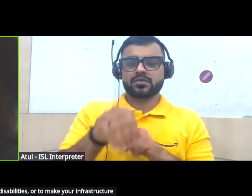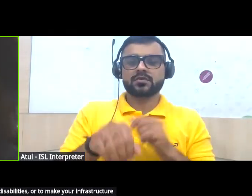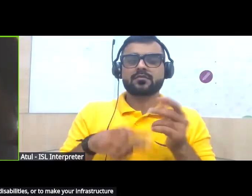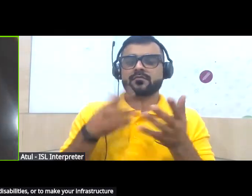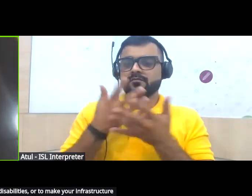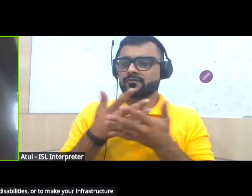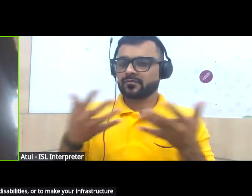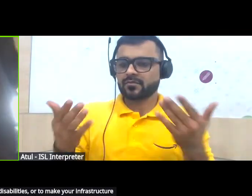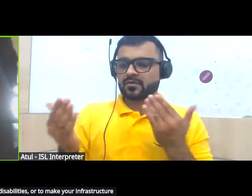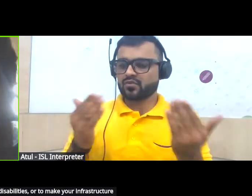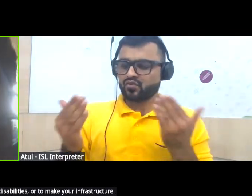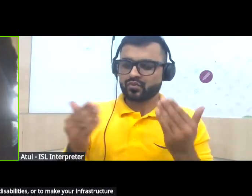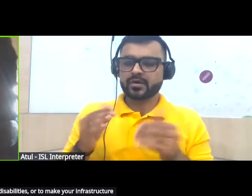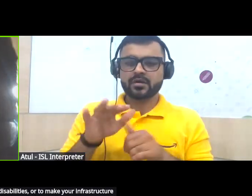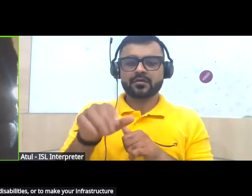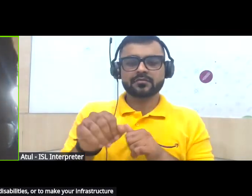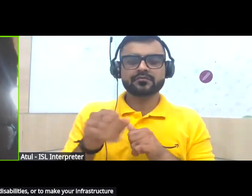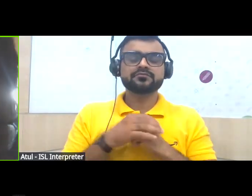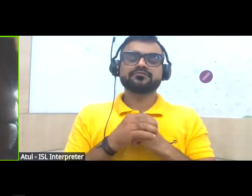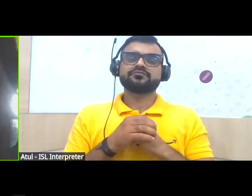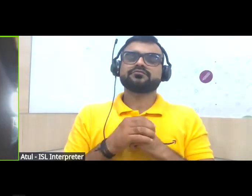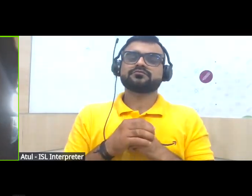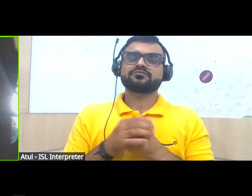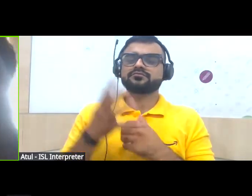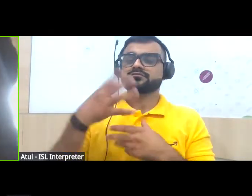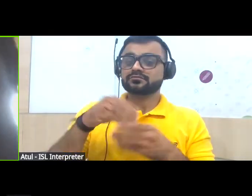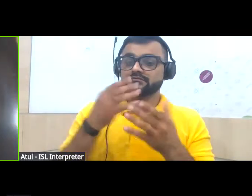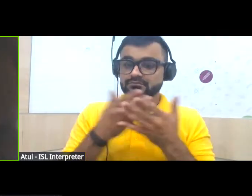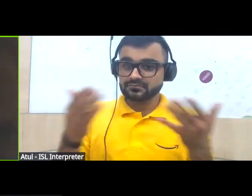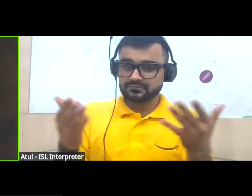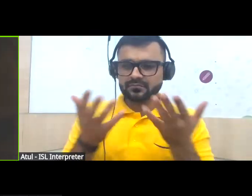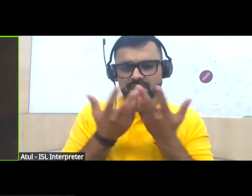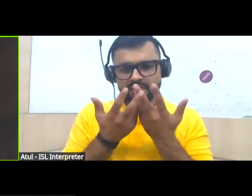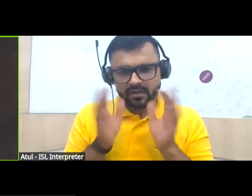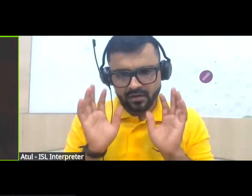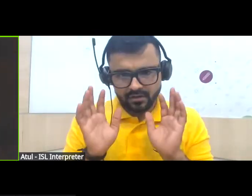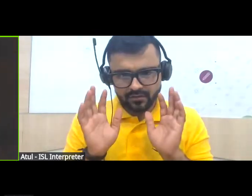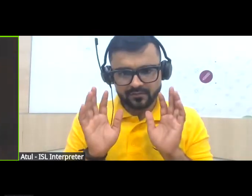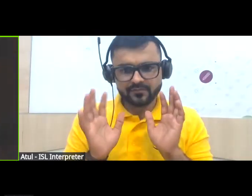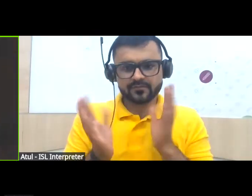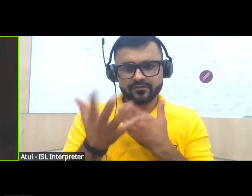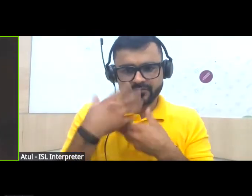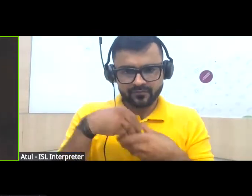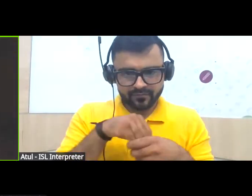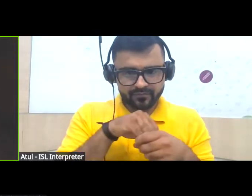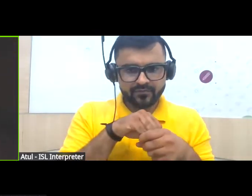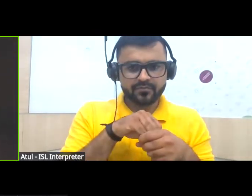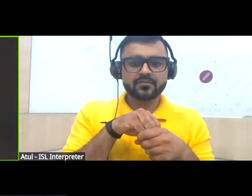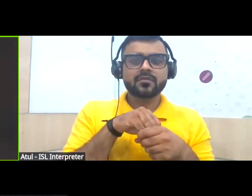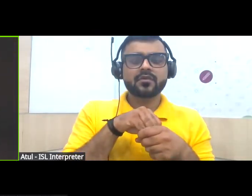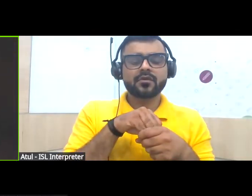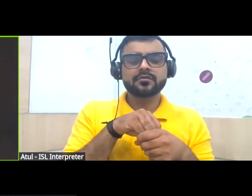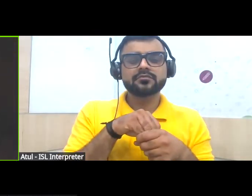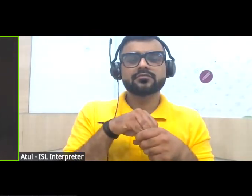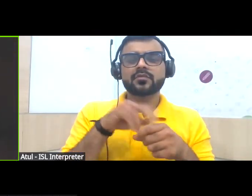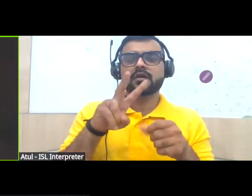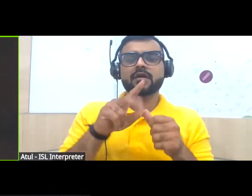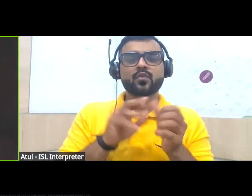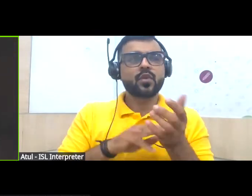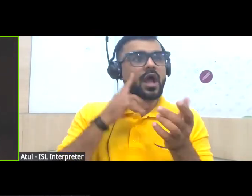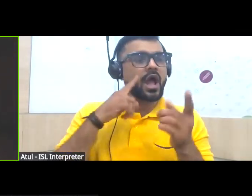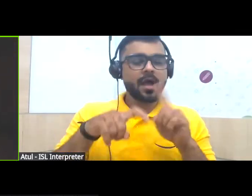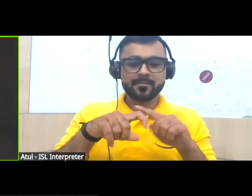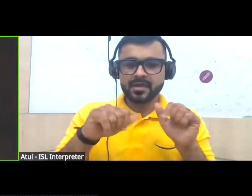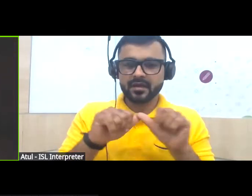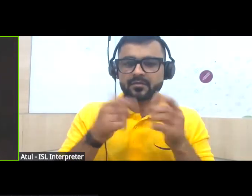or services accessible. And these products can be anything, including recently I was talking to Vamika about it. Even